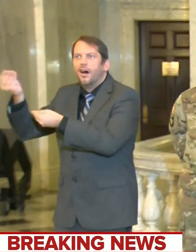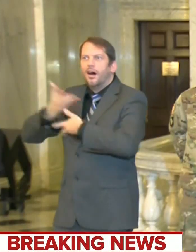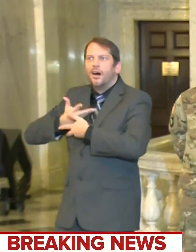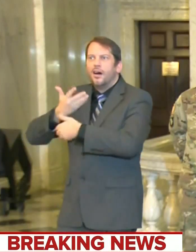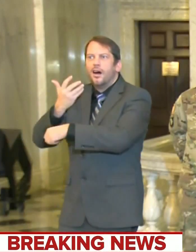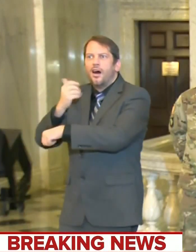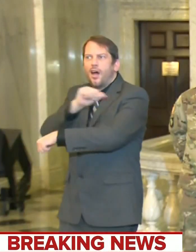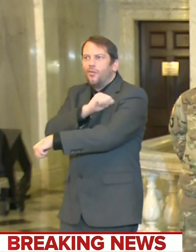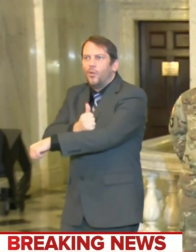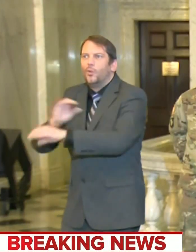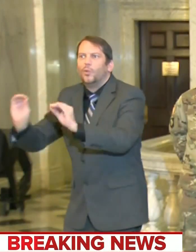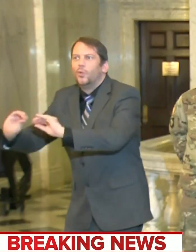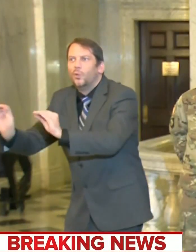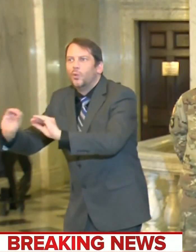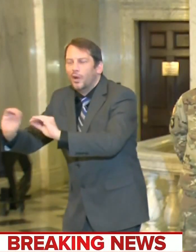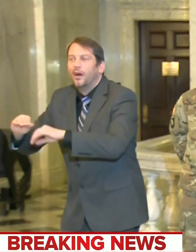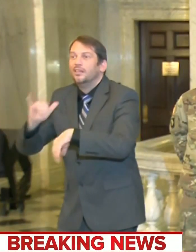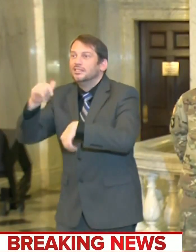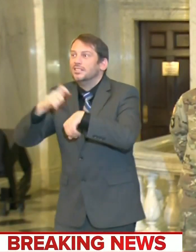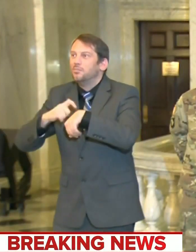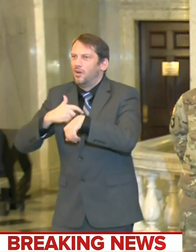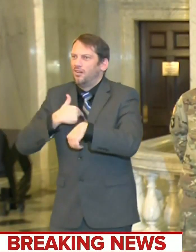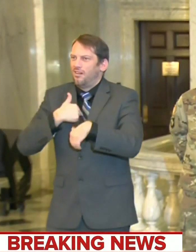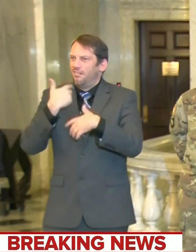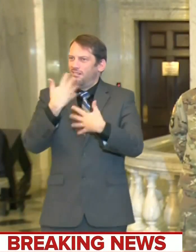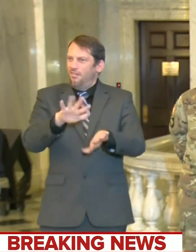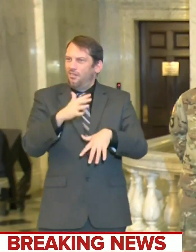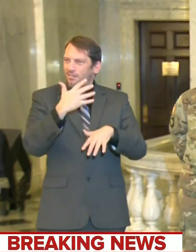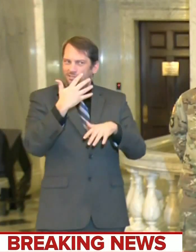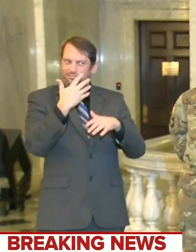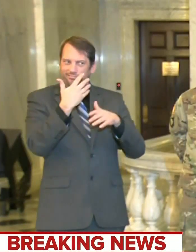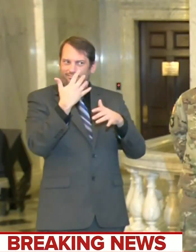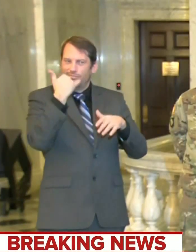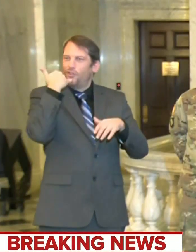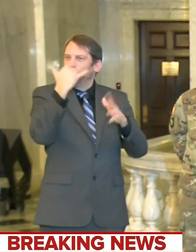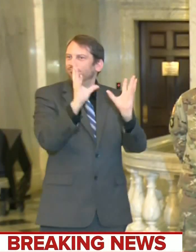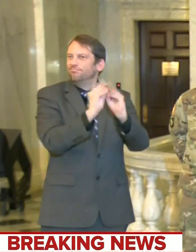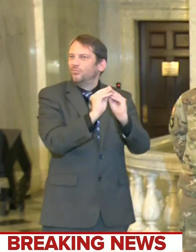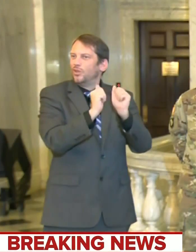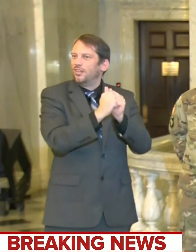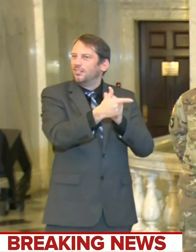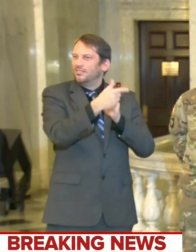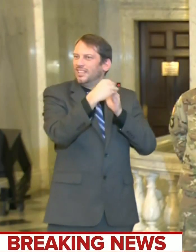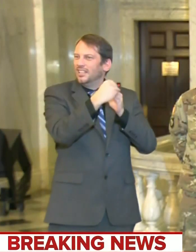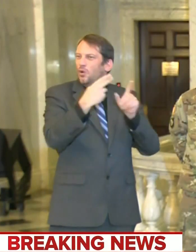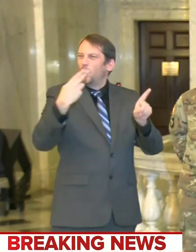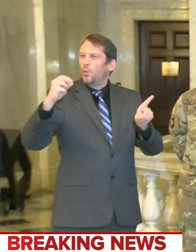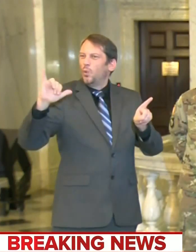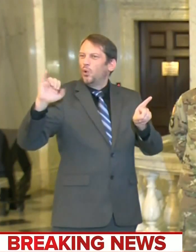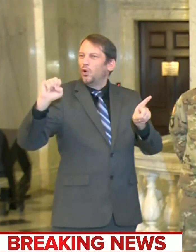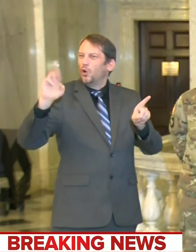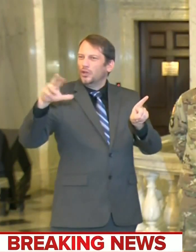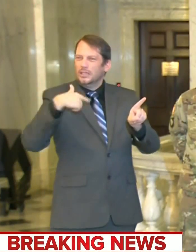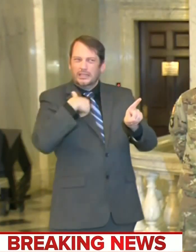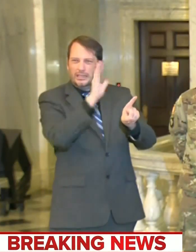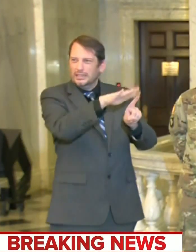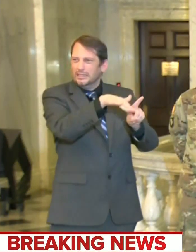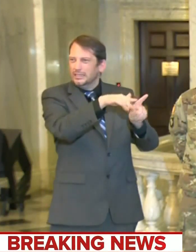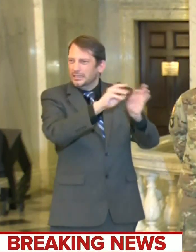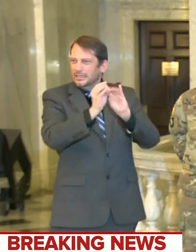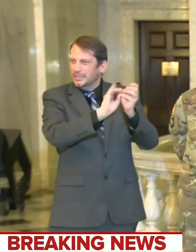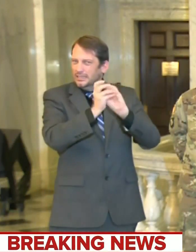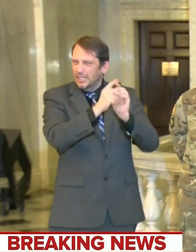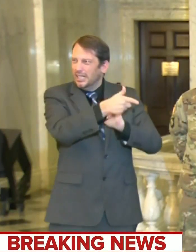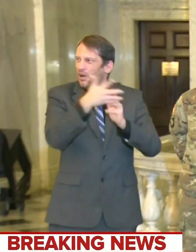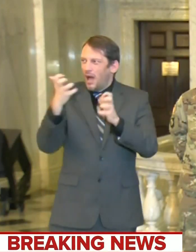Leader Hoyer, who was pleading with us to send the Guard. He was yelling across the room to